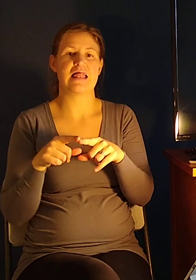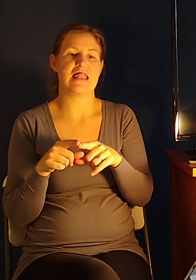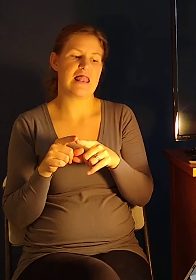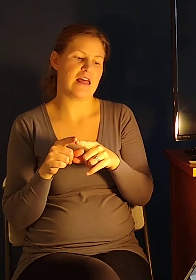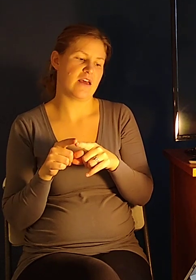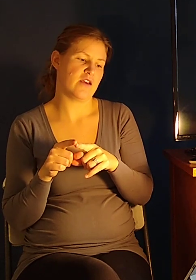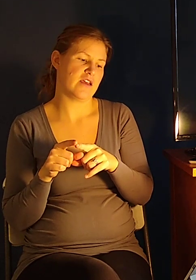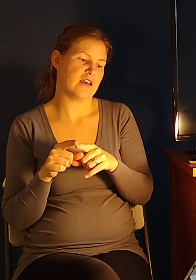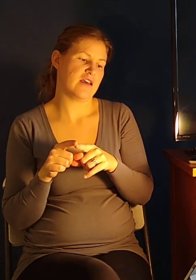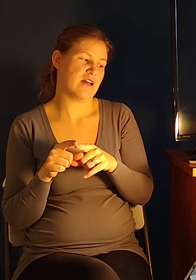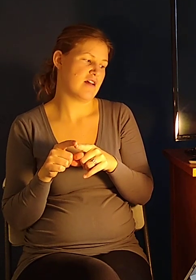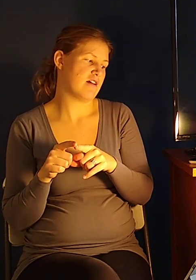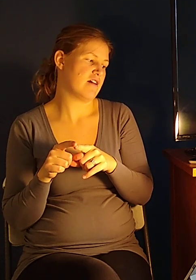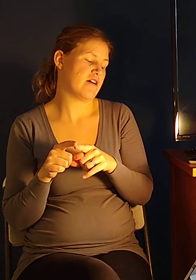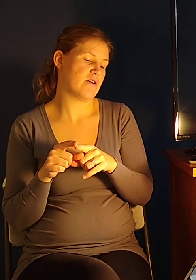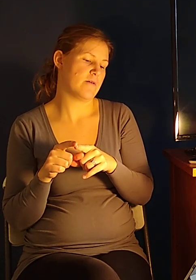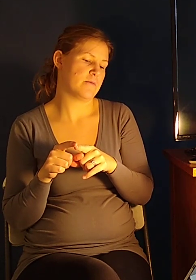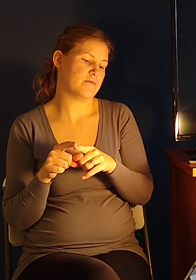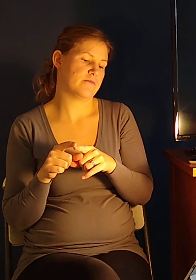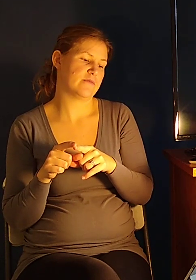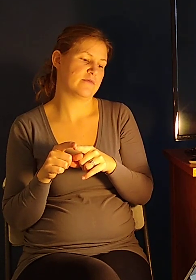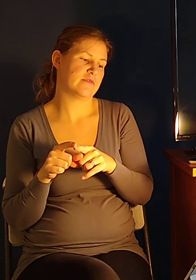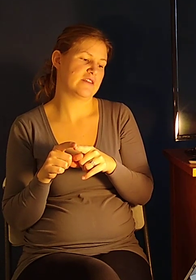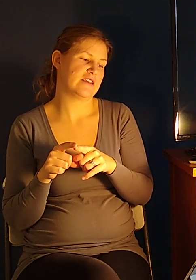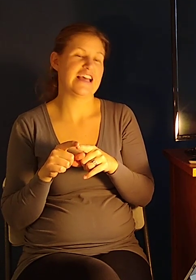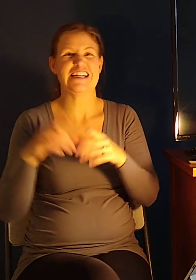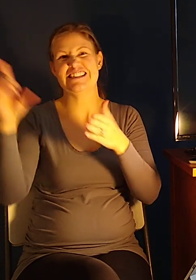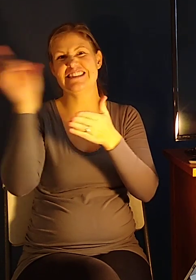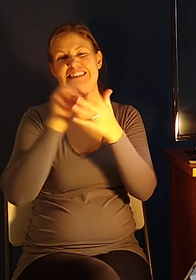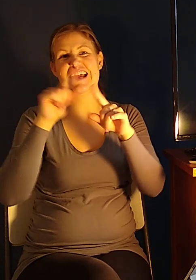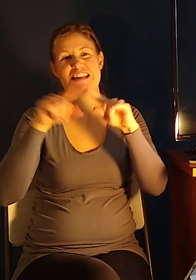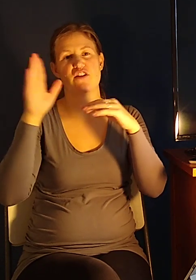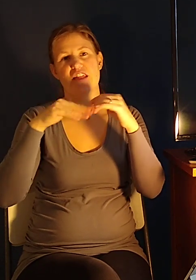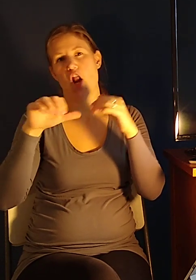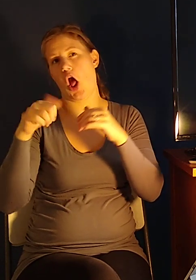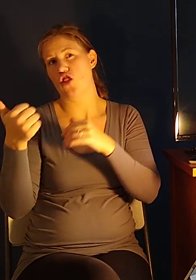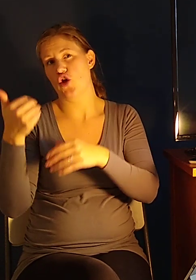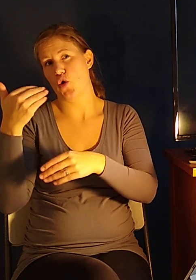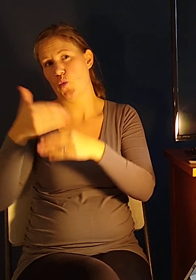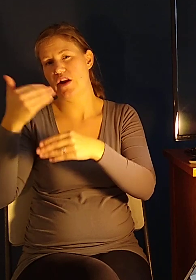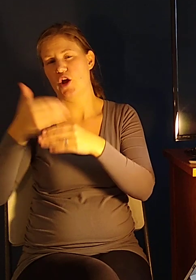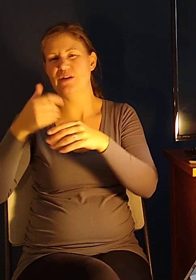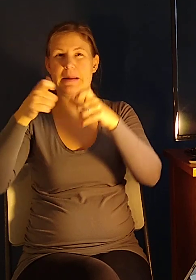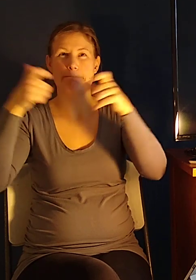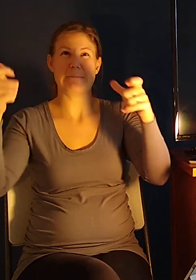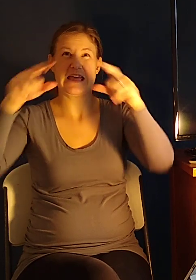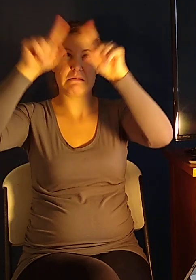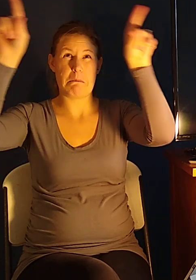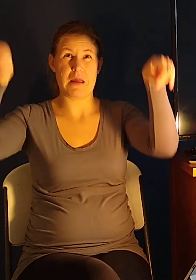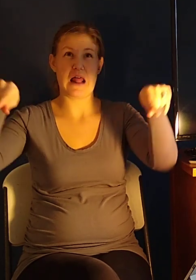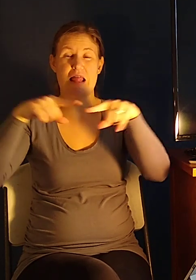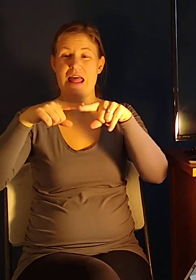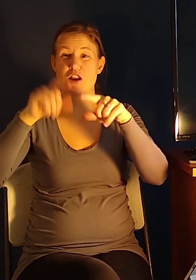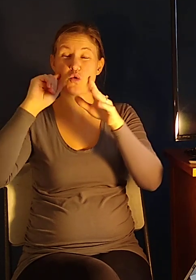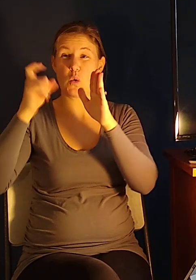being entirely designed different than any other type of window. It's a big picture window, and notice that there's two